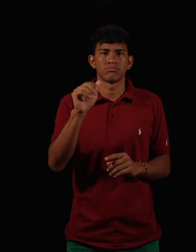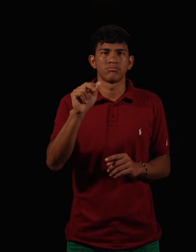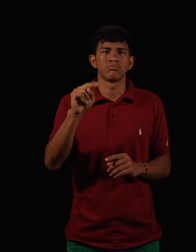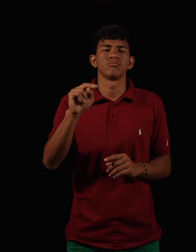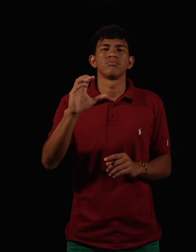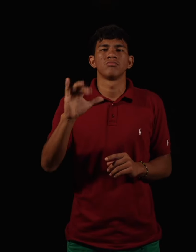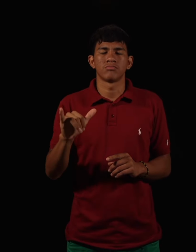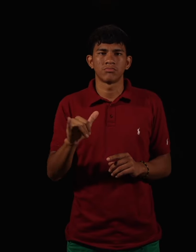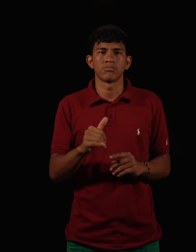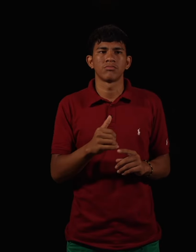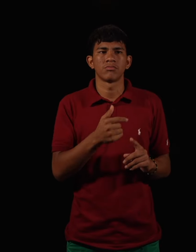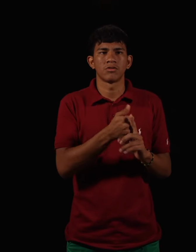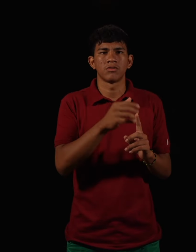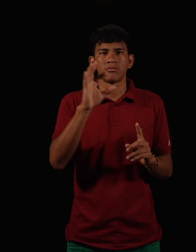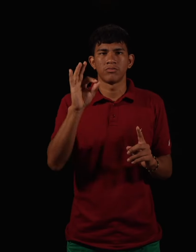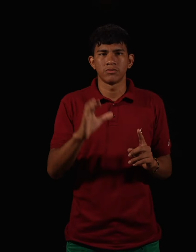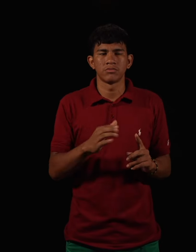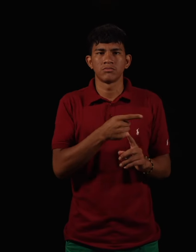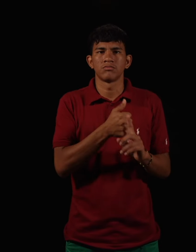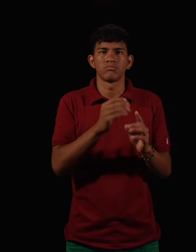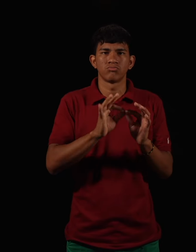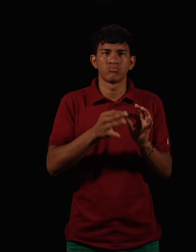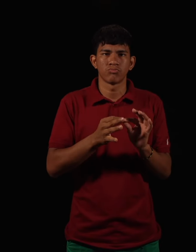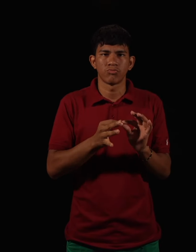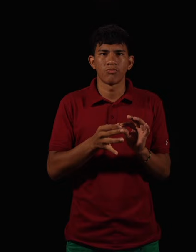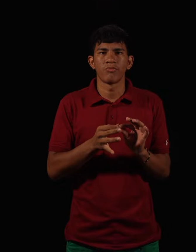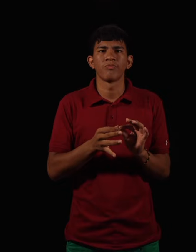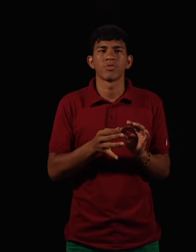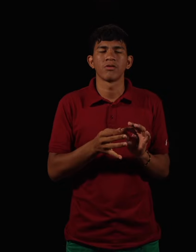Nancy Marshall at the time was the teacher and the interpreter.